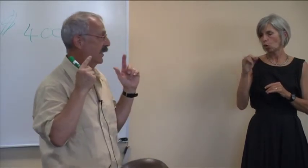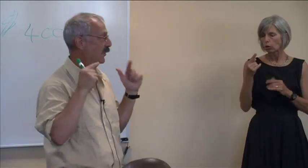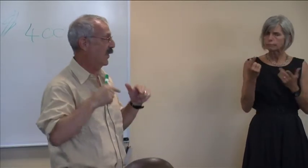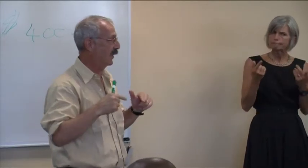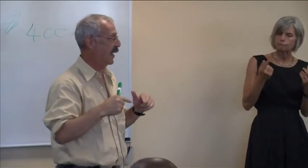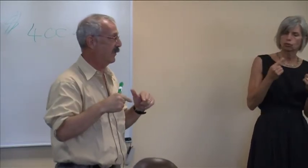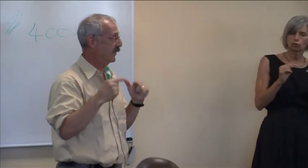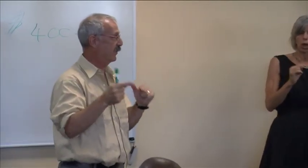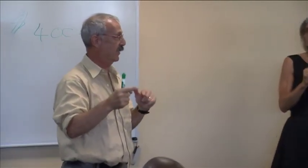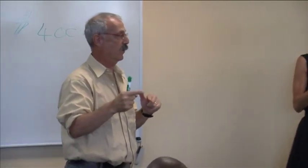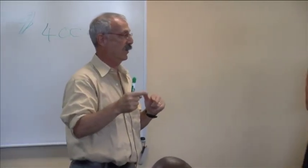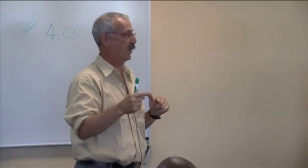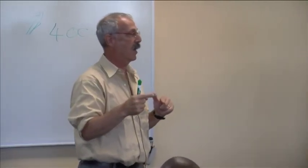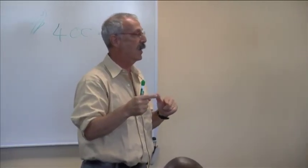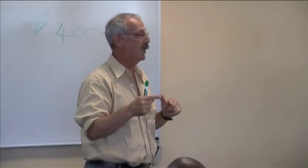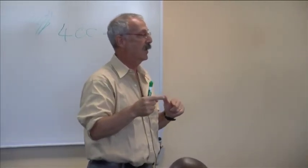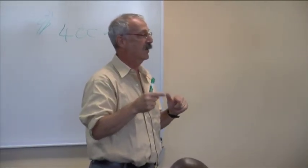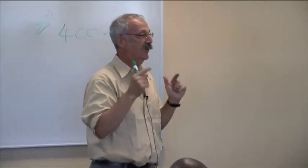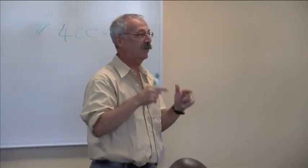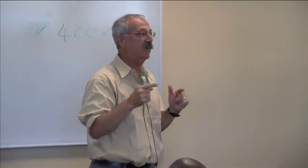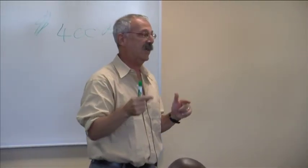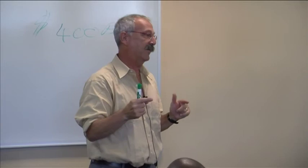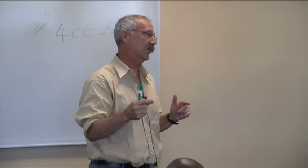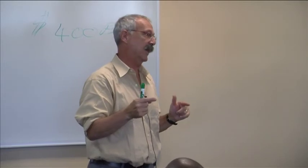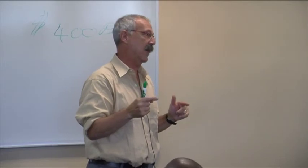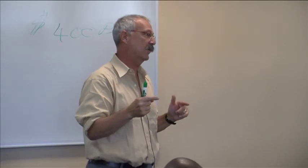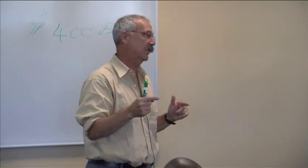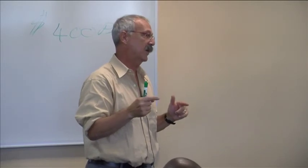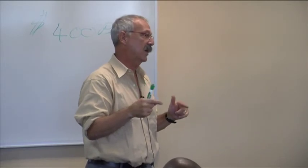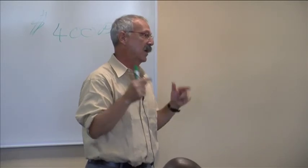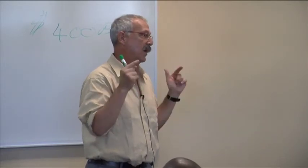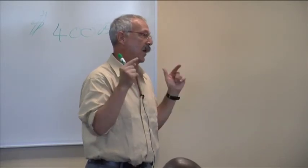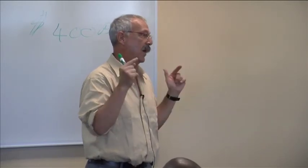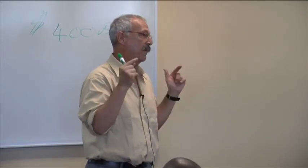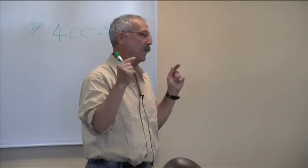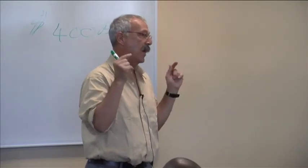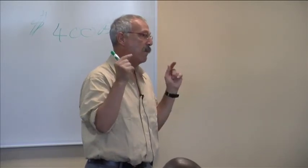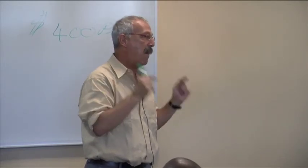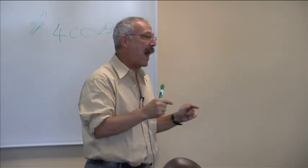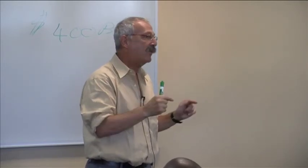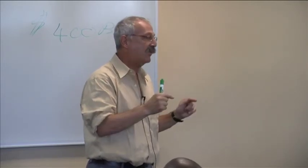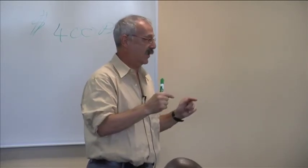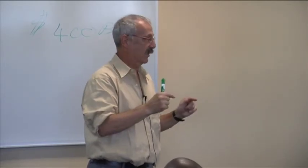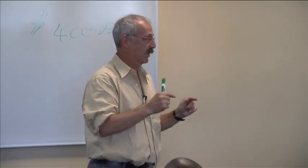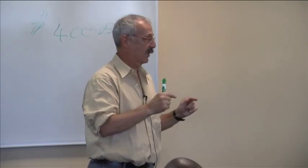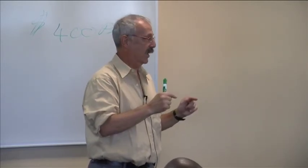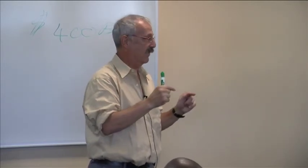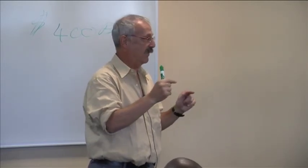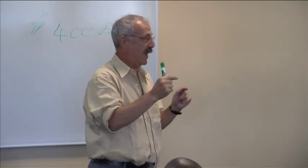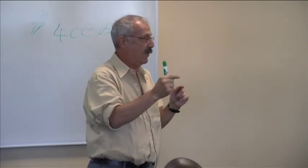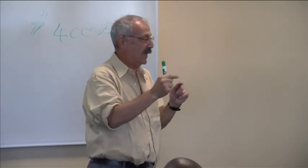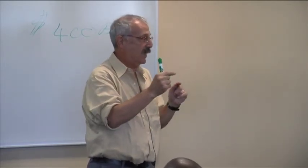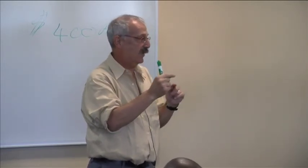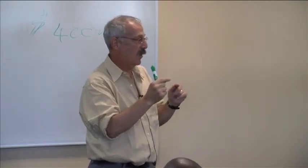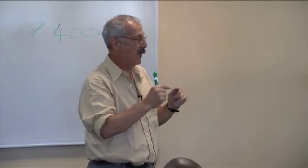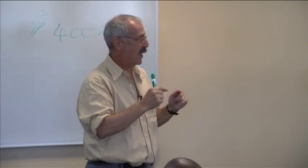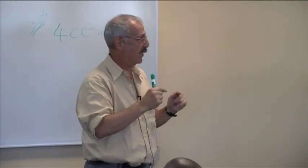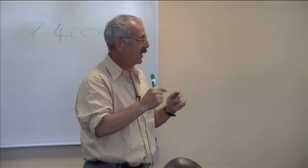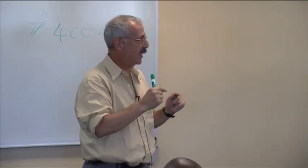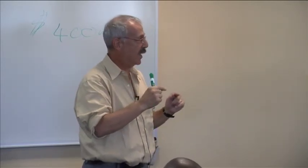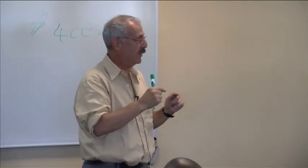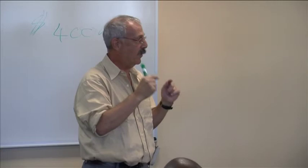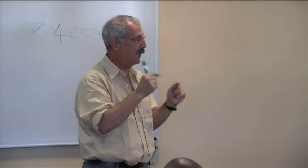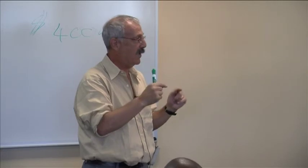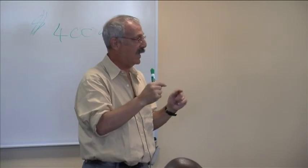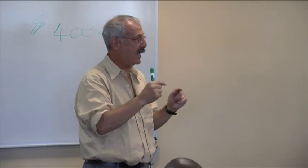stuff. It's on the ground. It's being worked on. Children's savings accounts. Matched if the family is lower